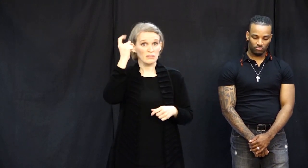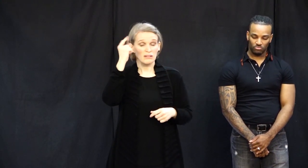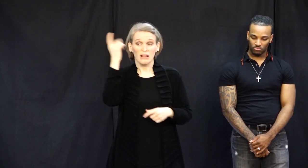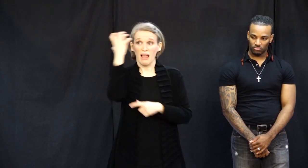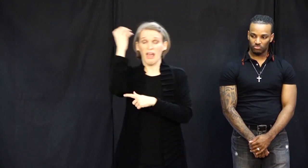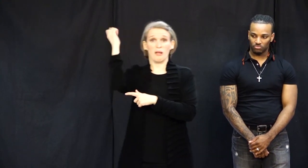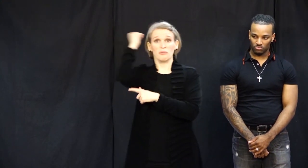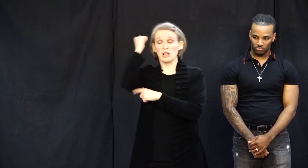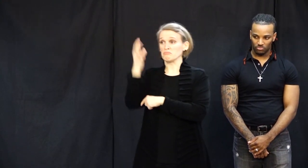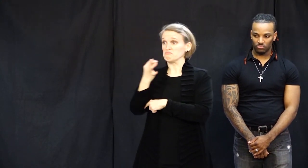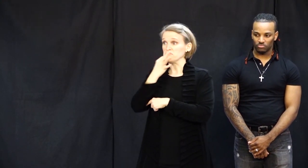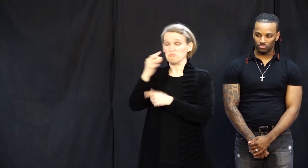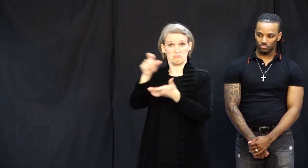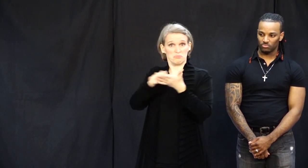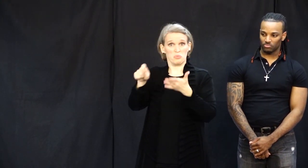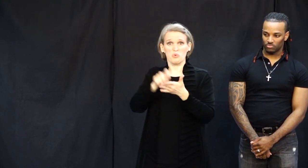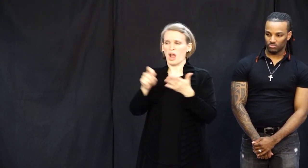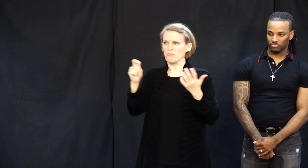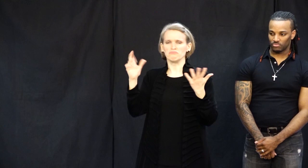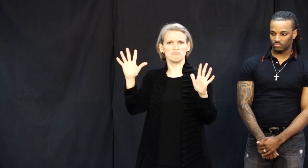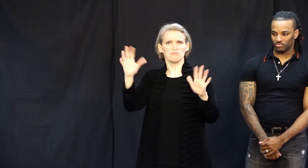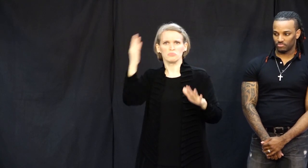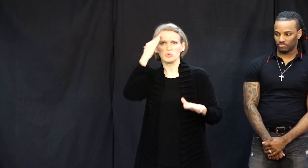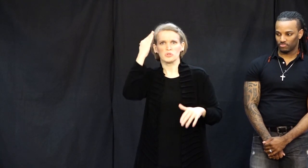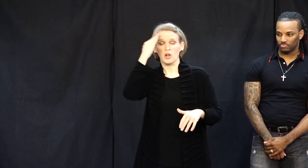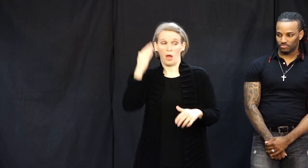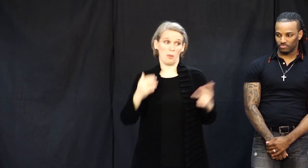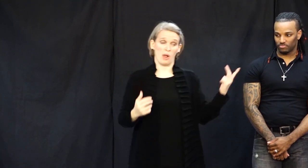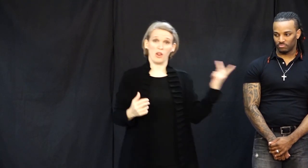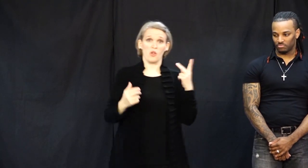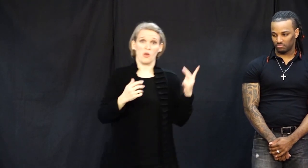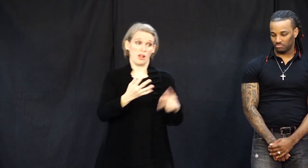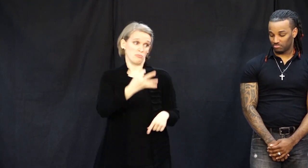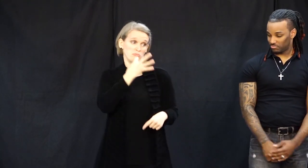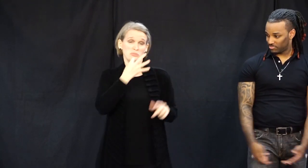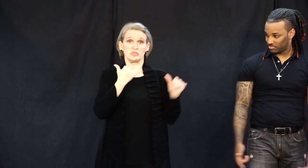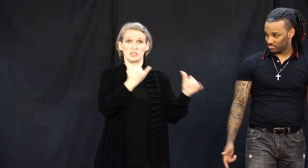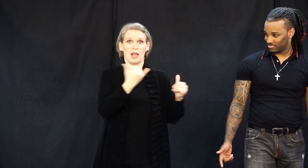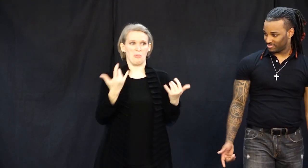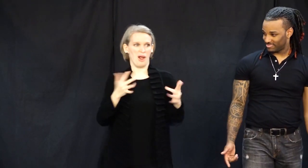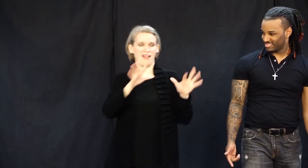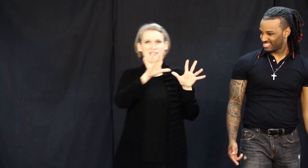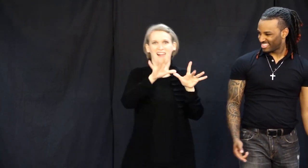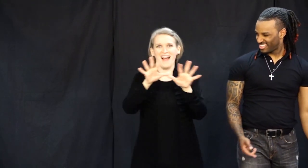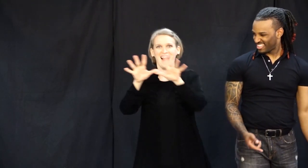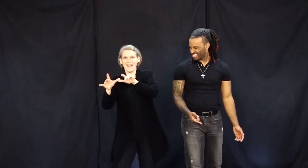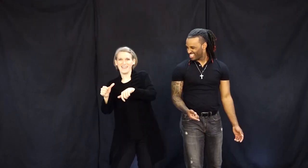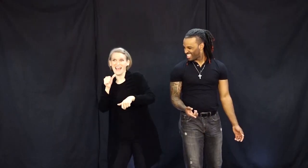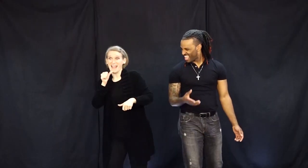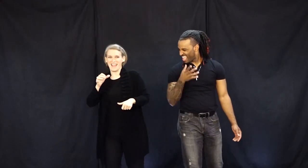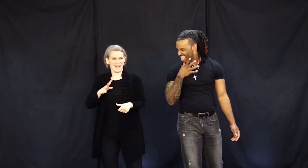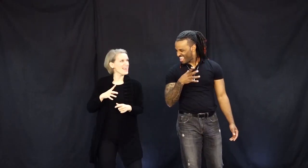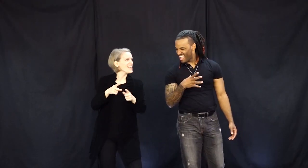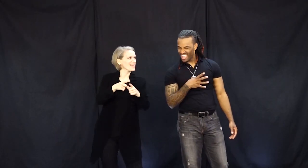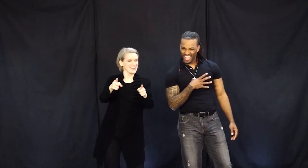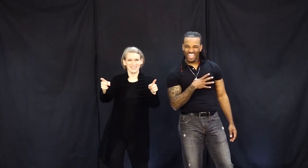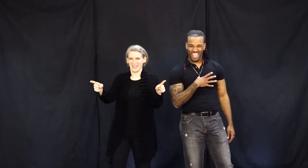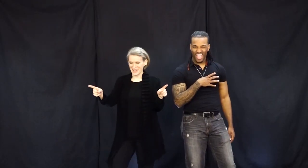with the quill is undeniable, but what do we have in common? We're reliable with the ladies. There are